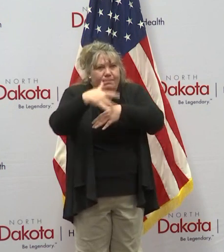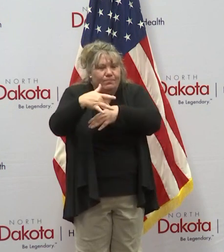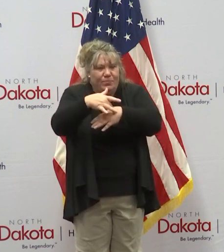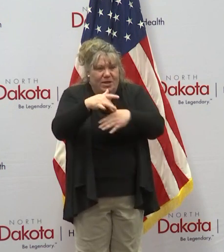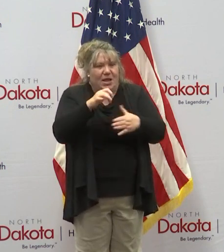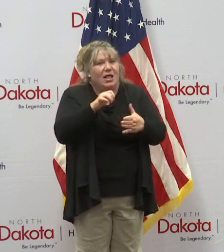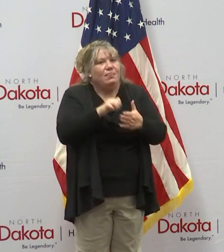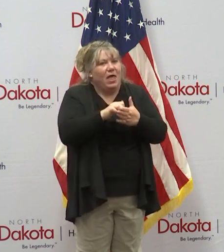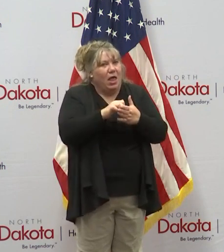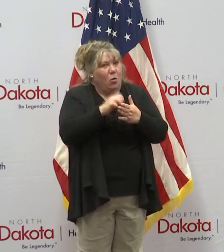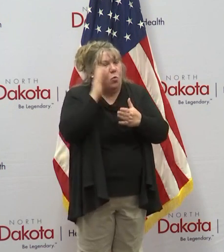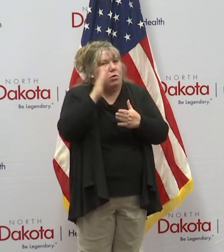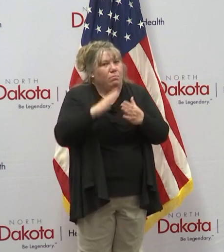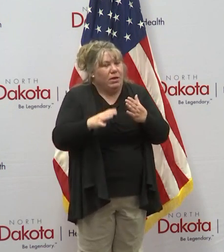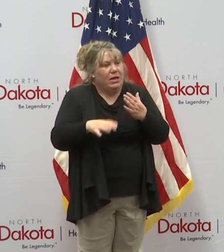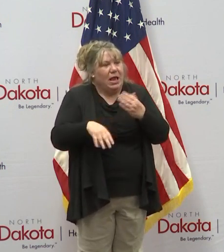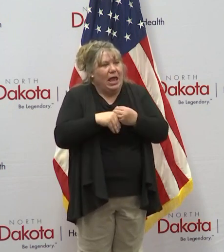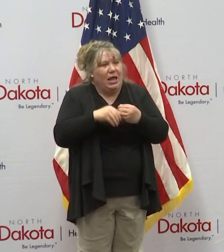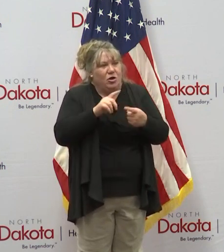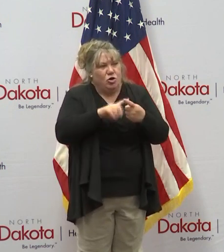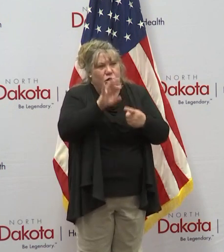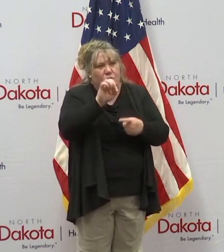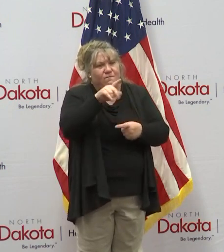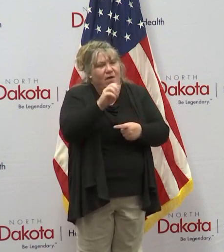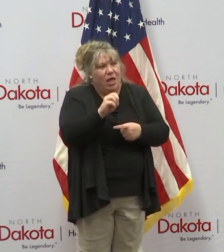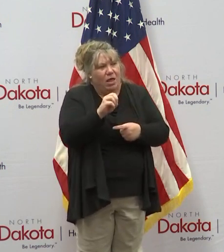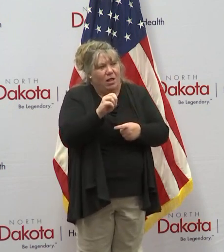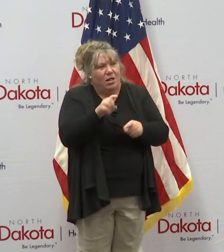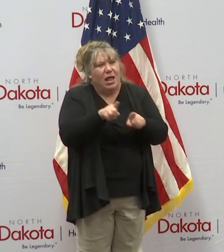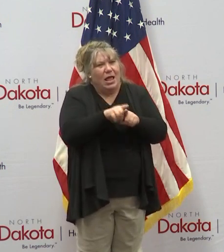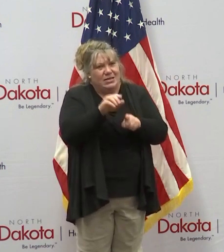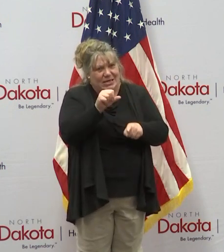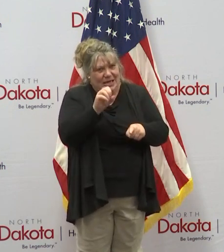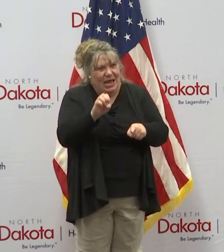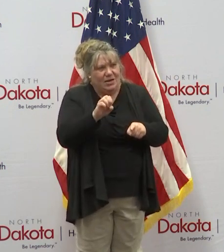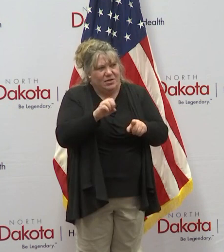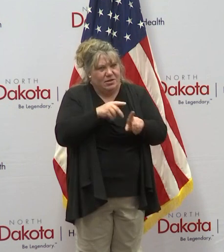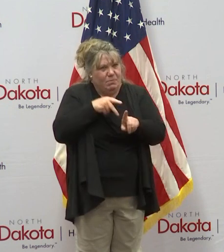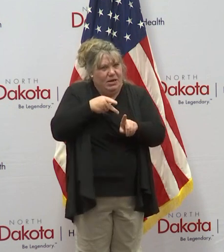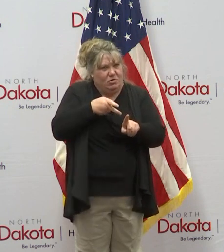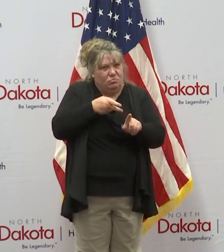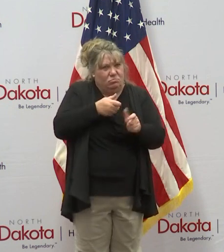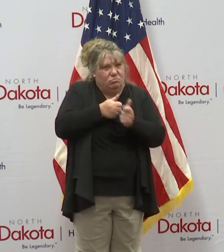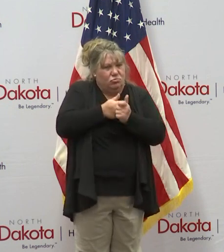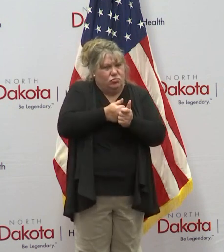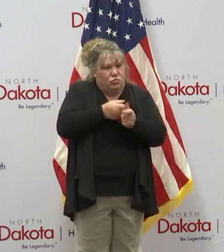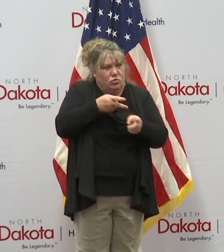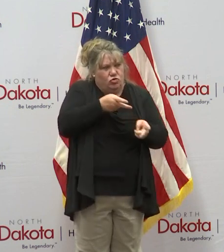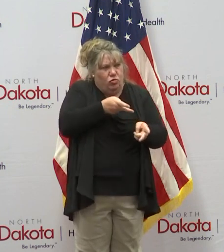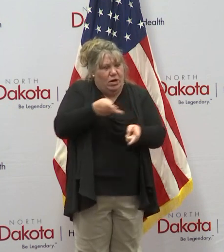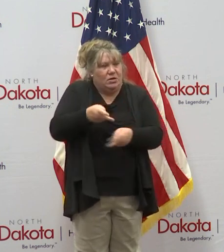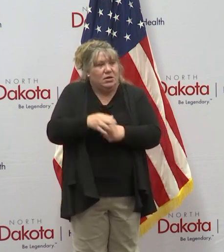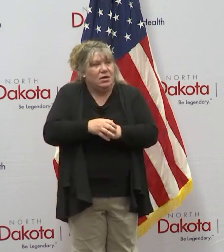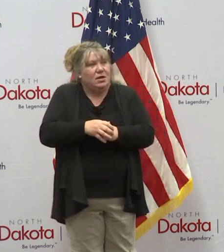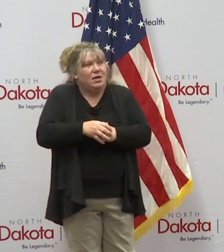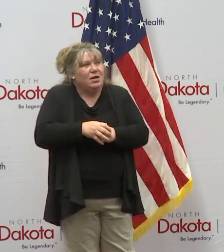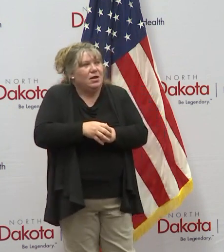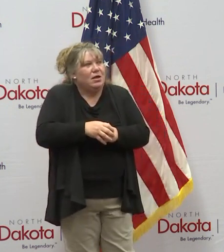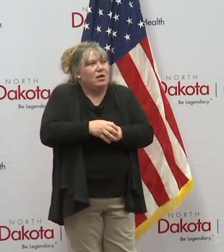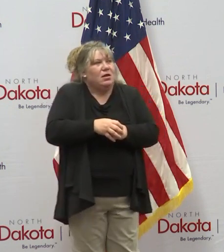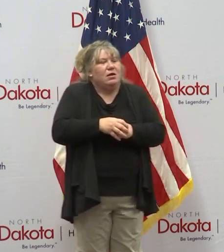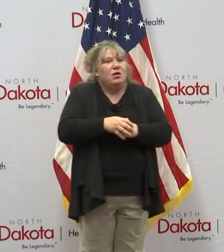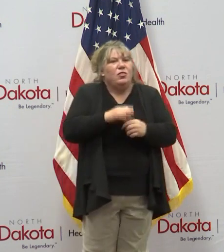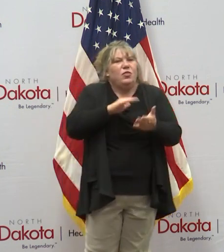That will be augmented to your file as a case that is being traced. And then, the